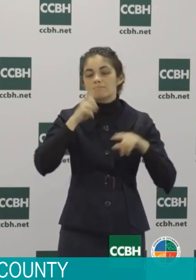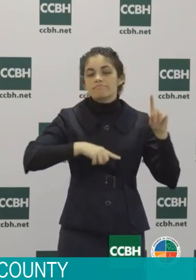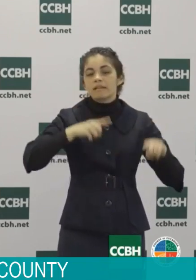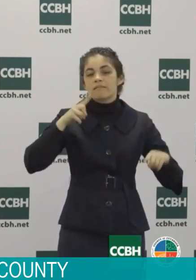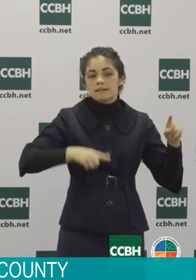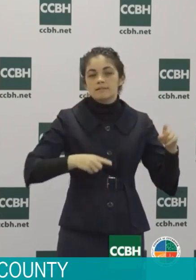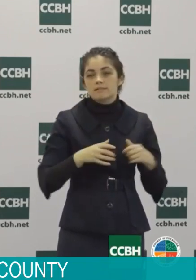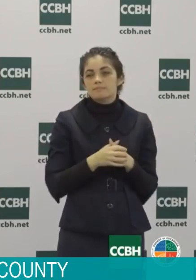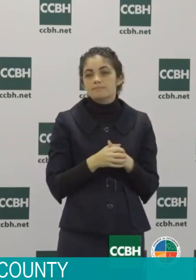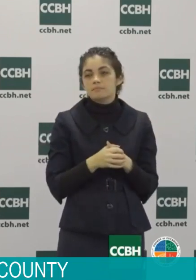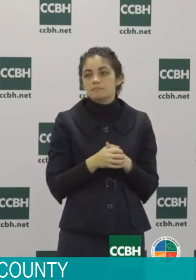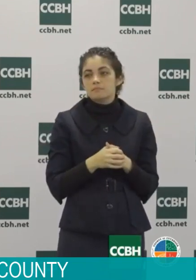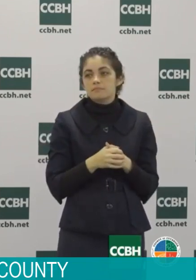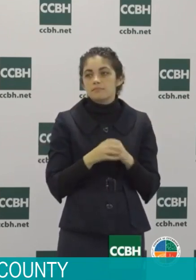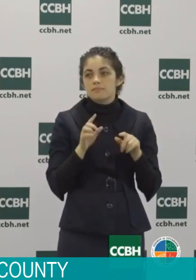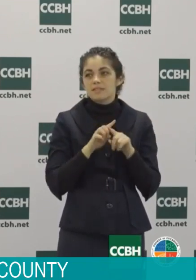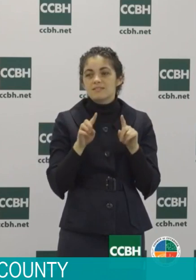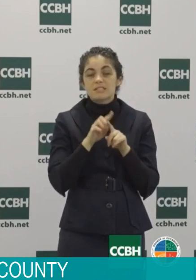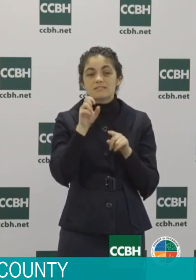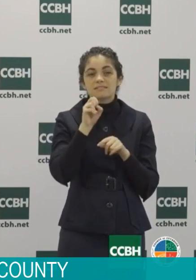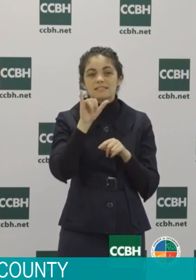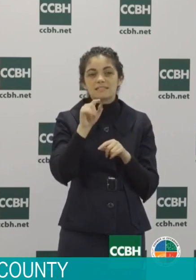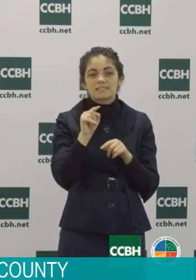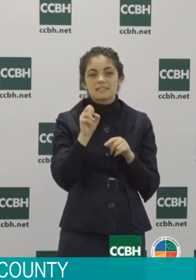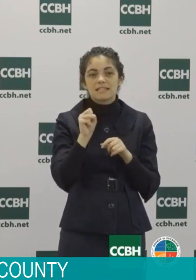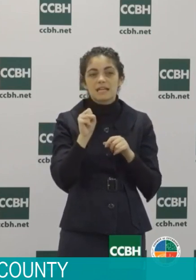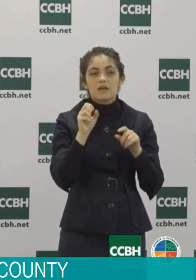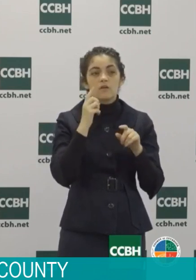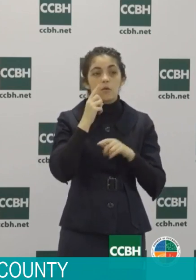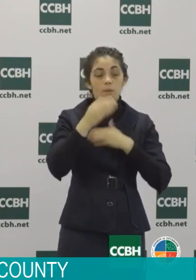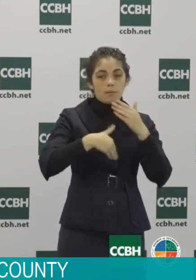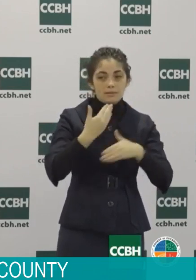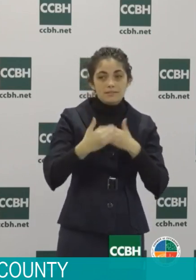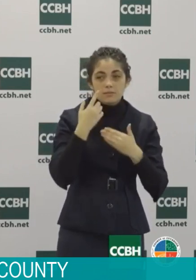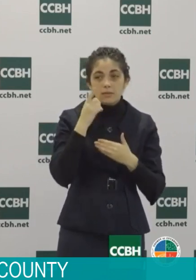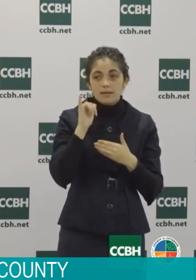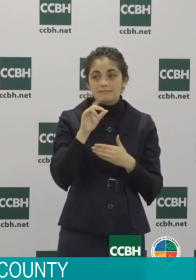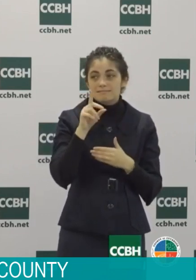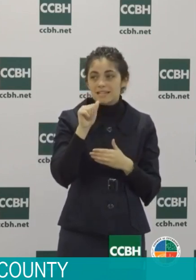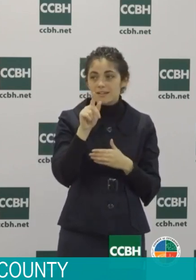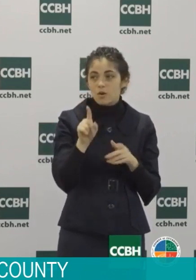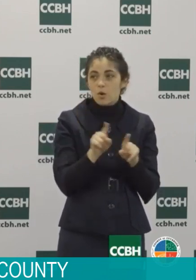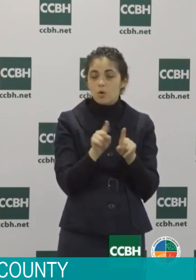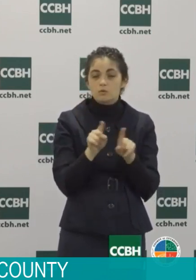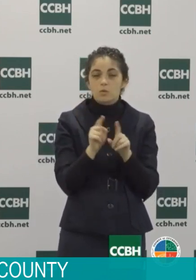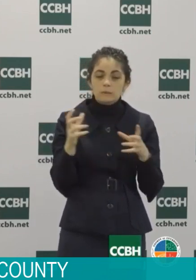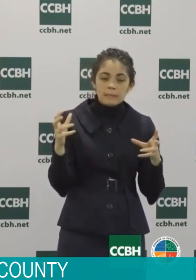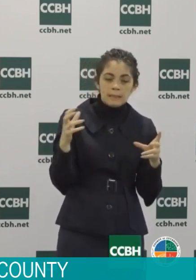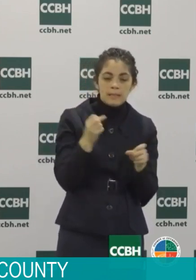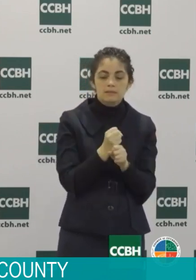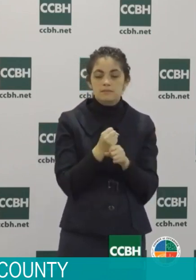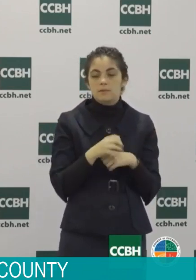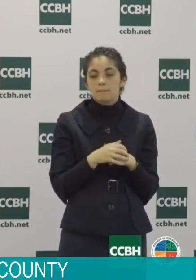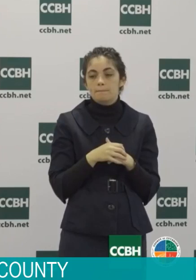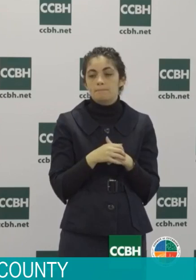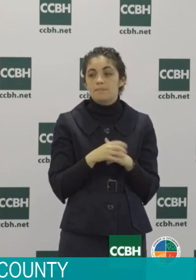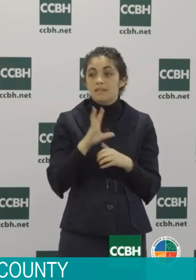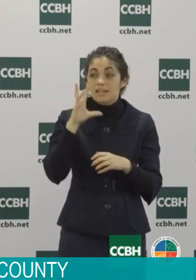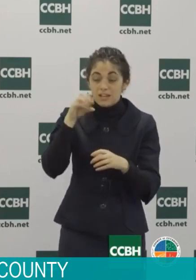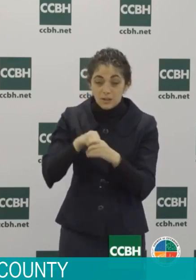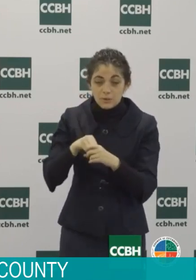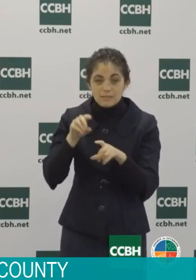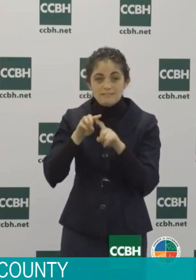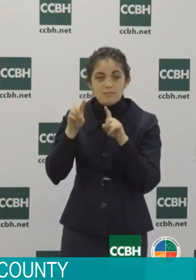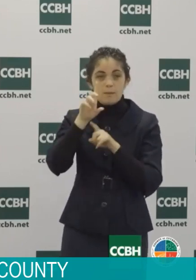of sites and a range of those processing these types of data. But we take all these together, and including the range